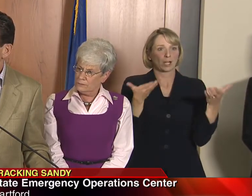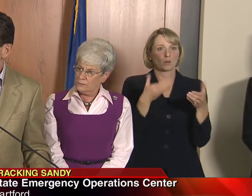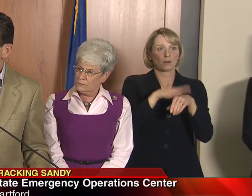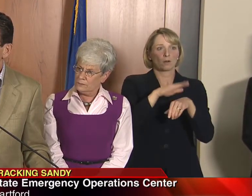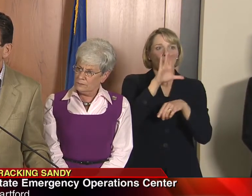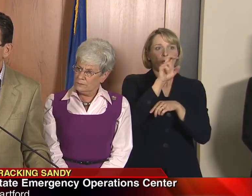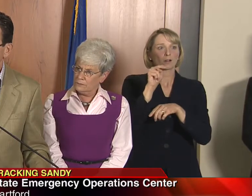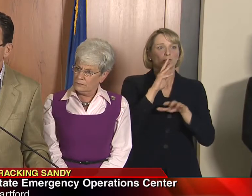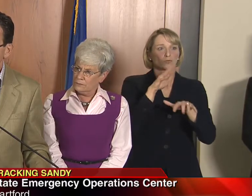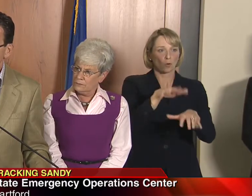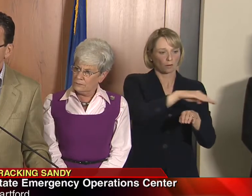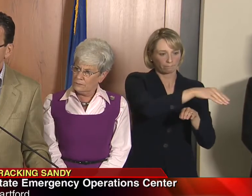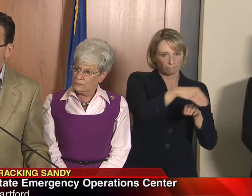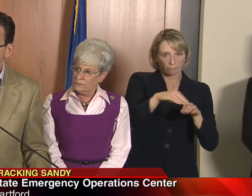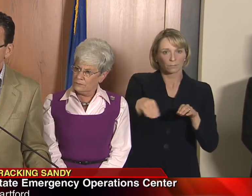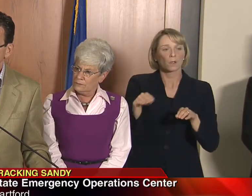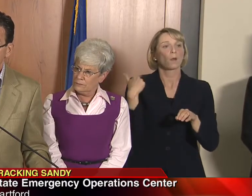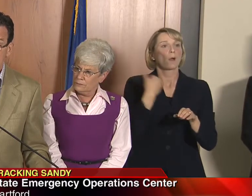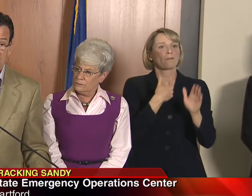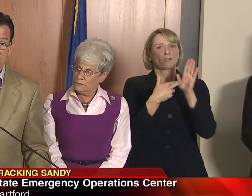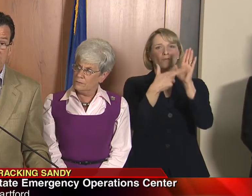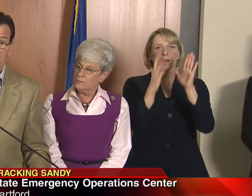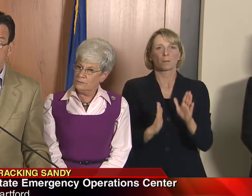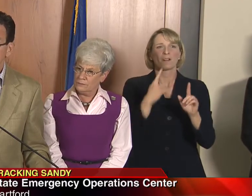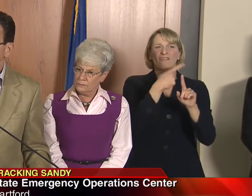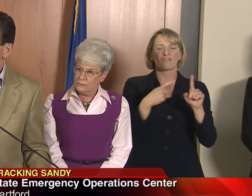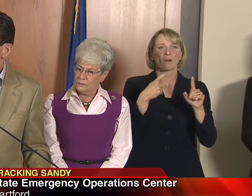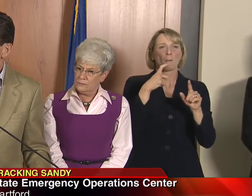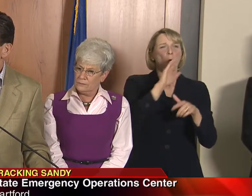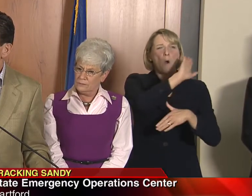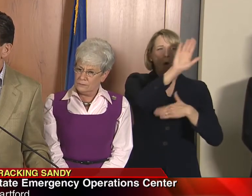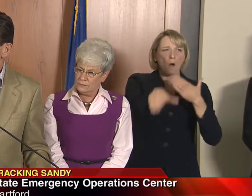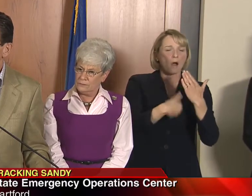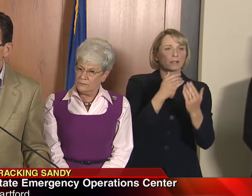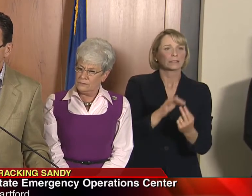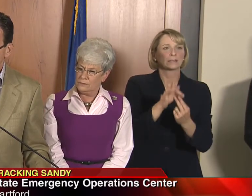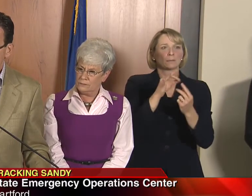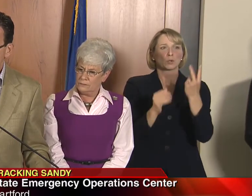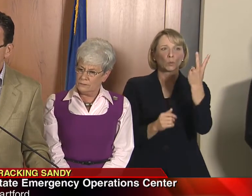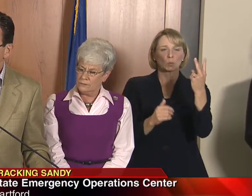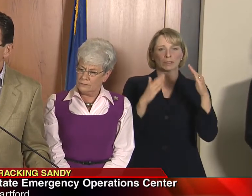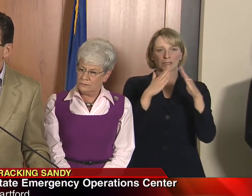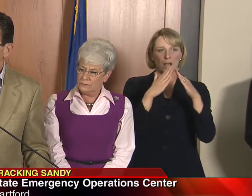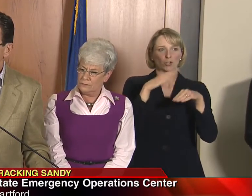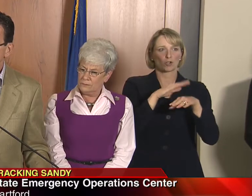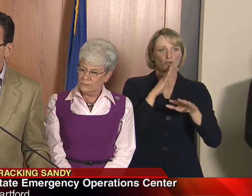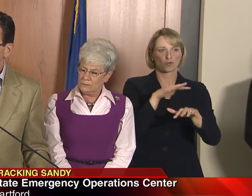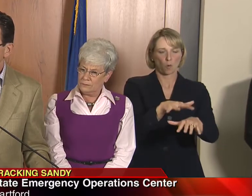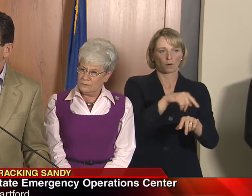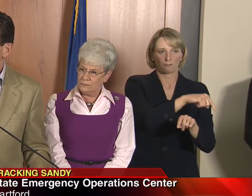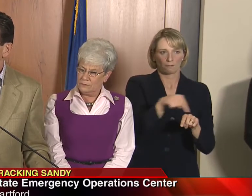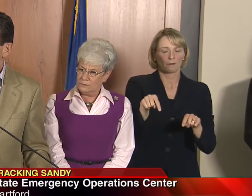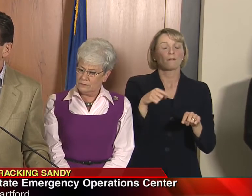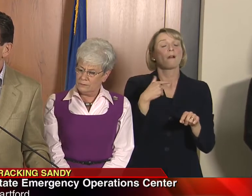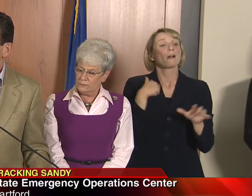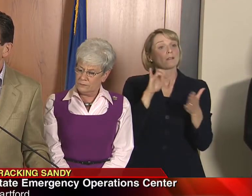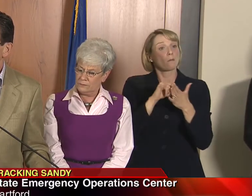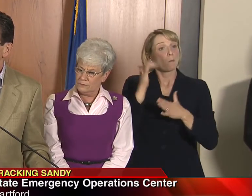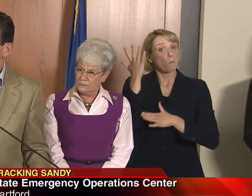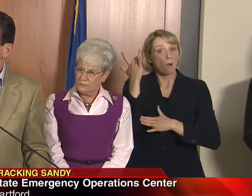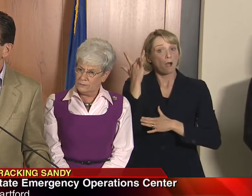Connecticut's shoreline. We had representatives, I think, from all but two of those communities. I did that because I did not believe that